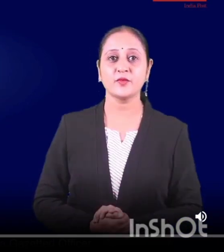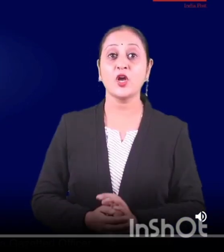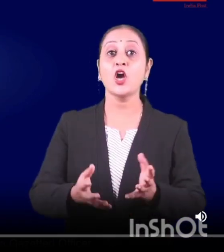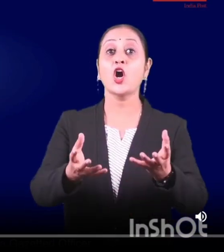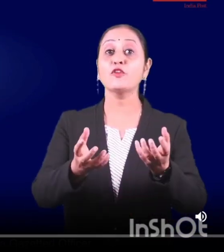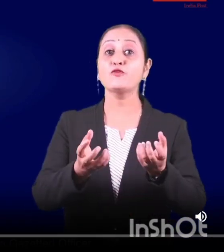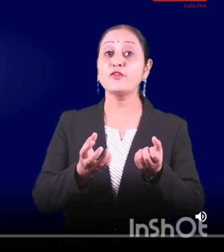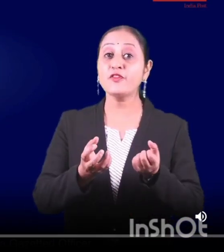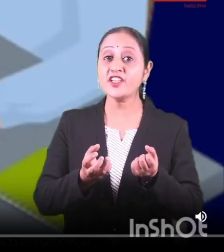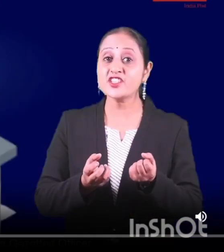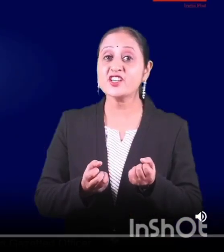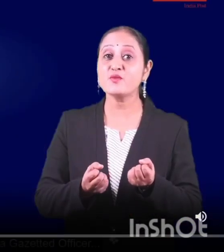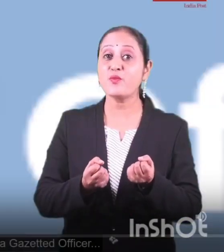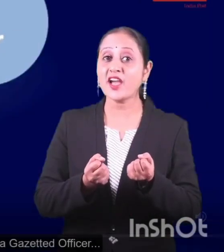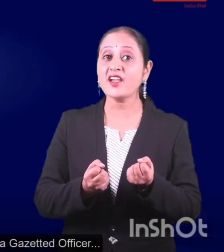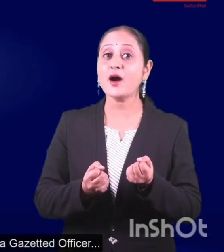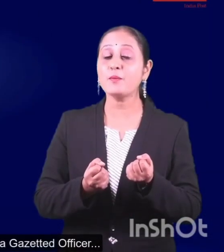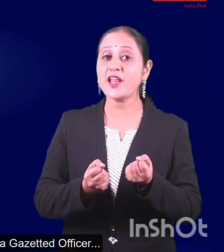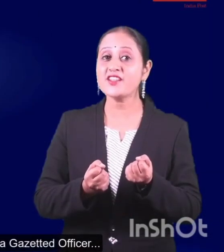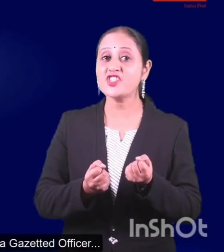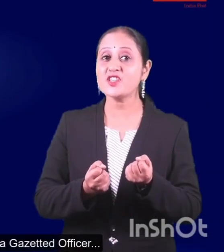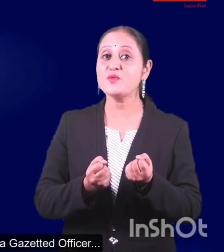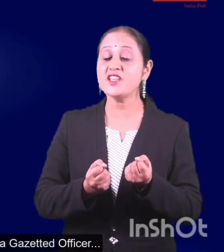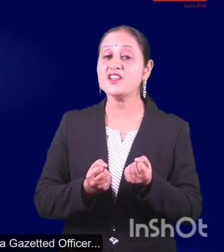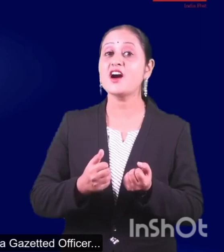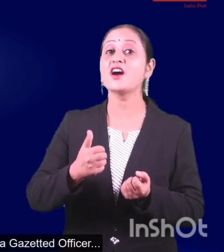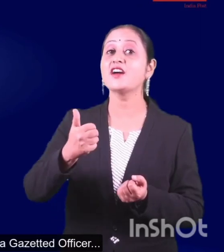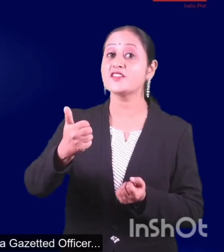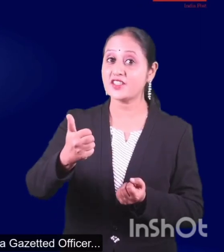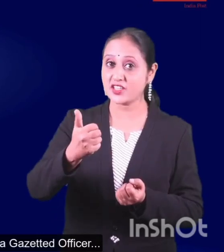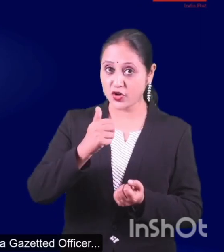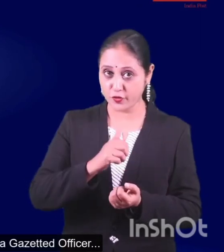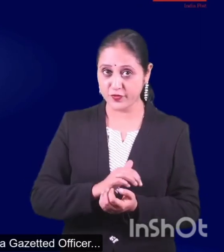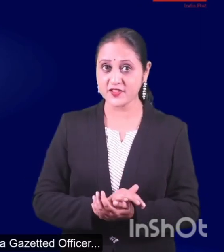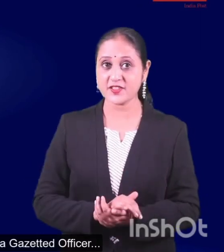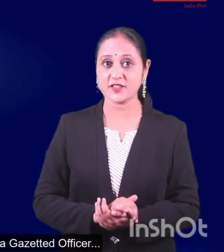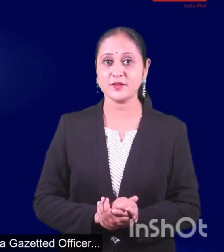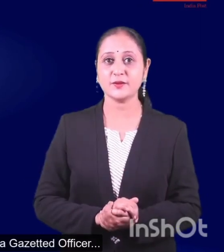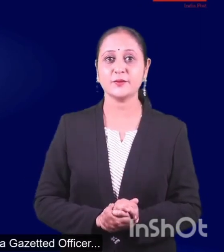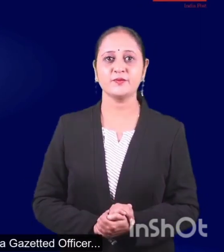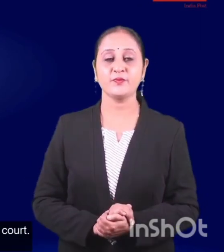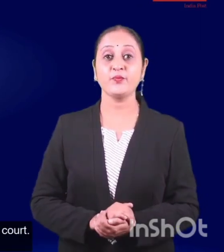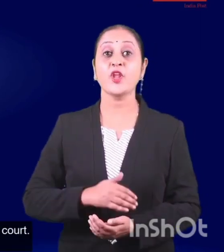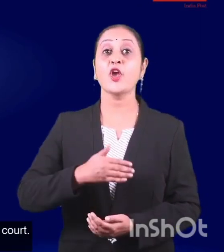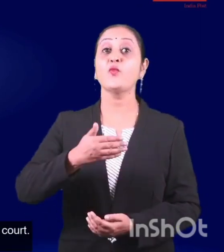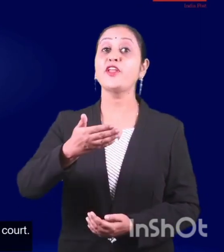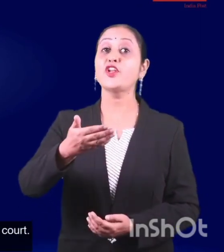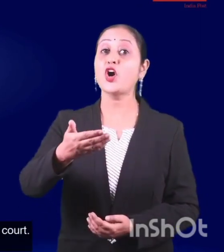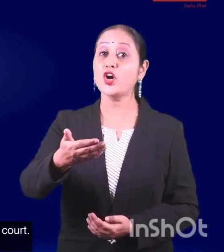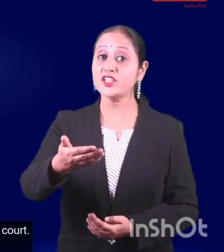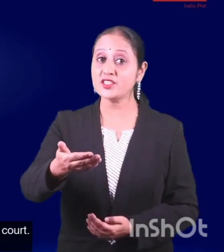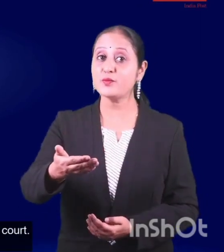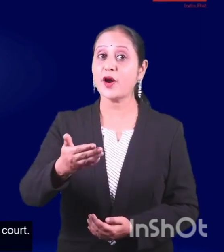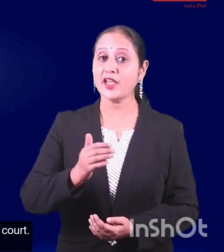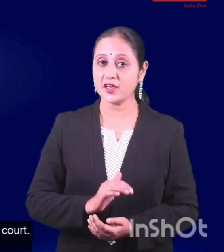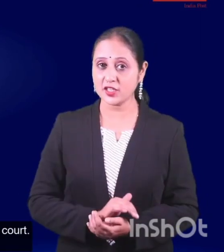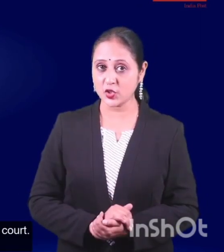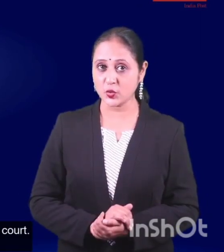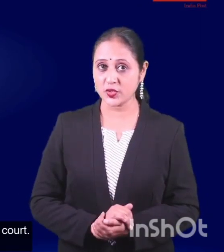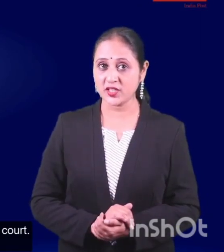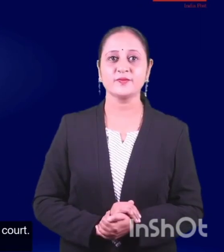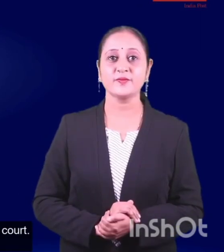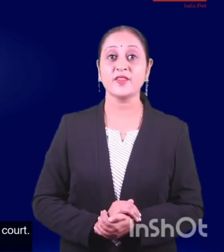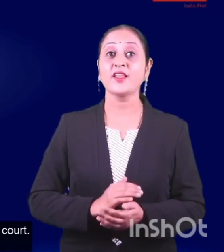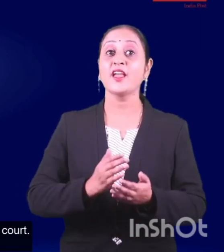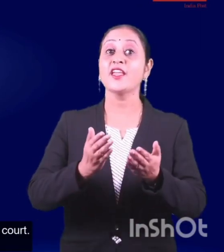account. On forfeiture by a pledgee being a gazetted officer, when